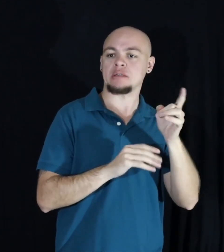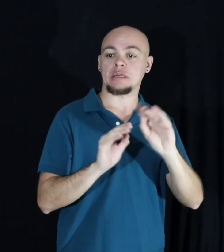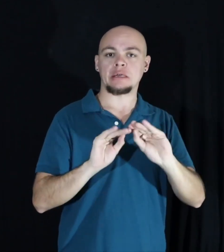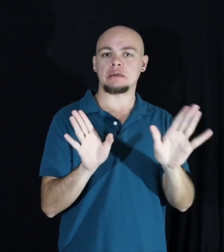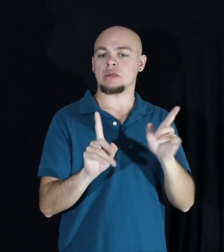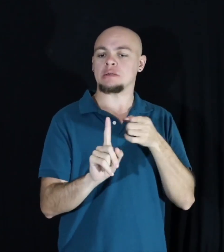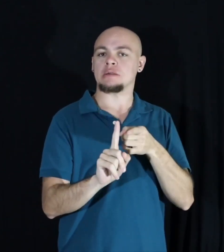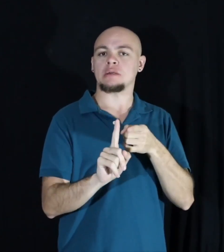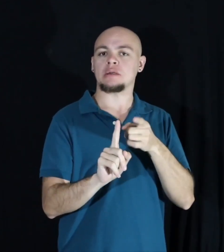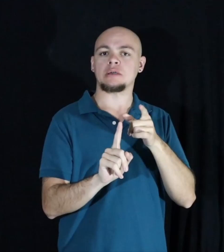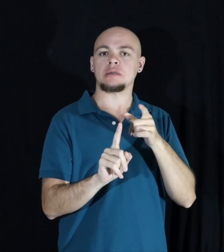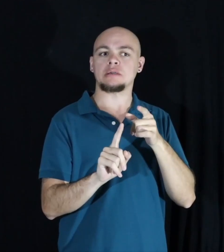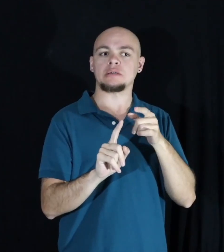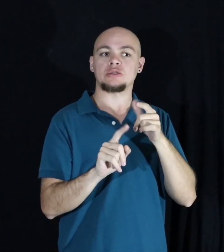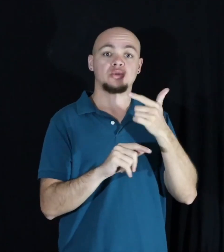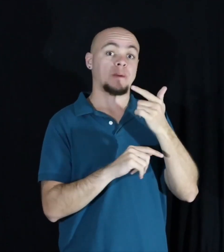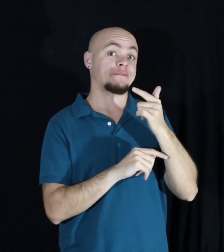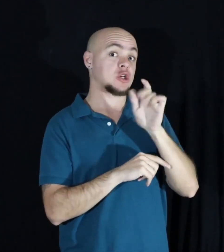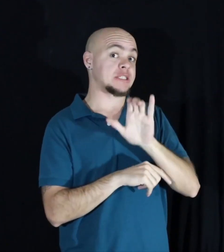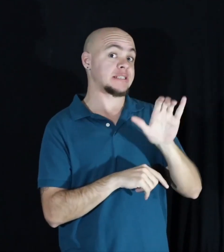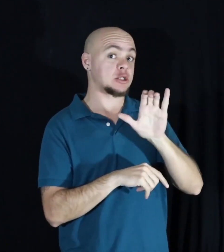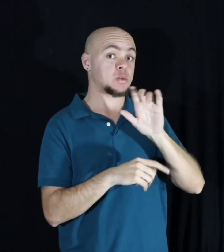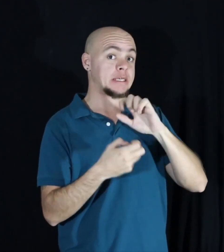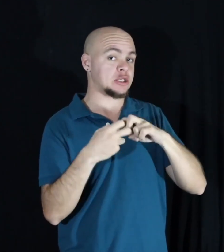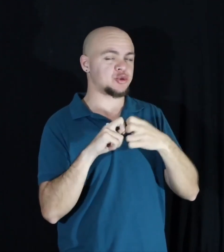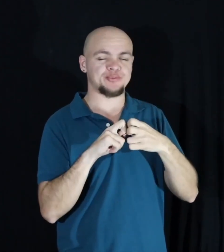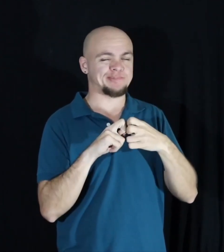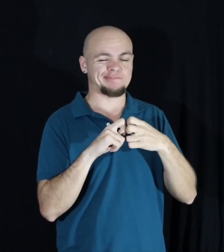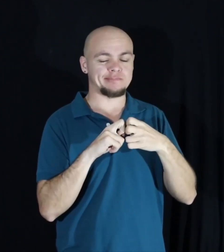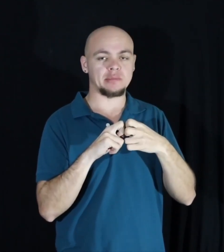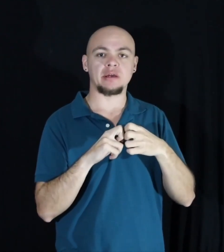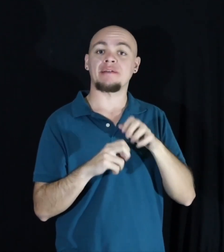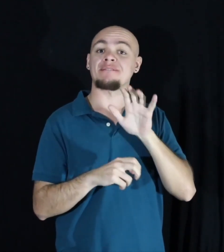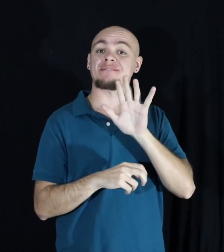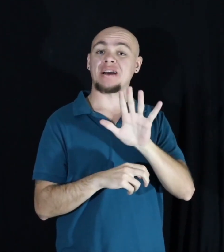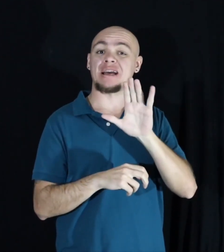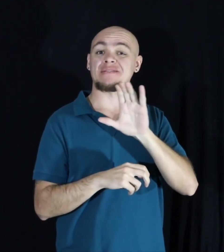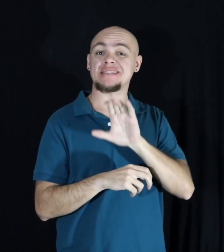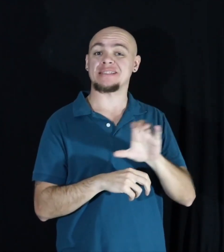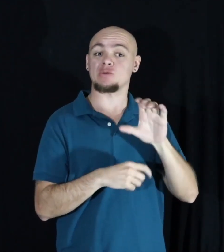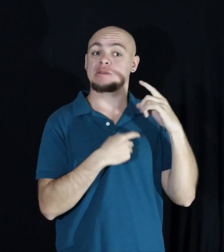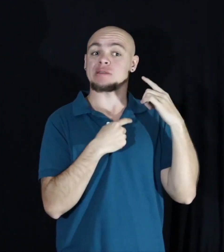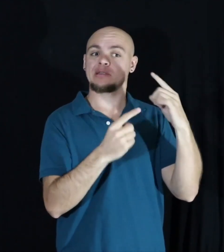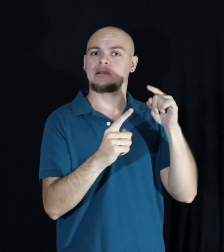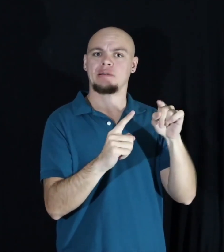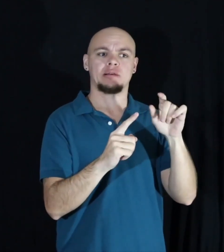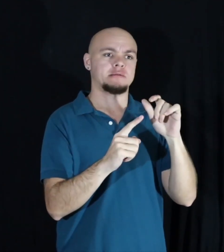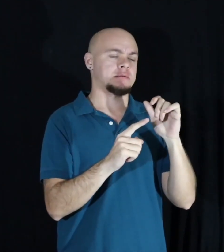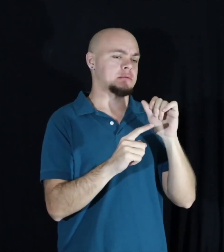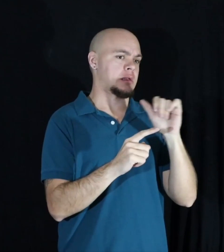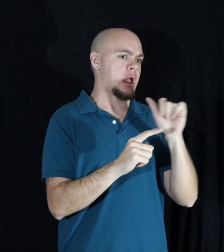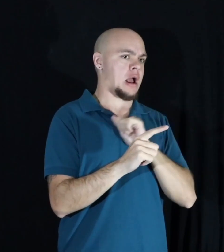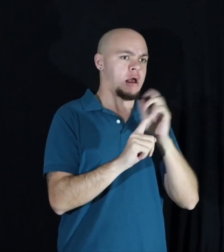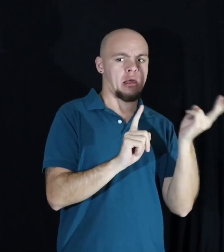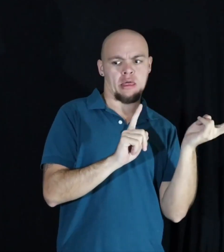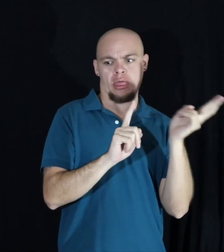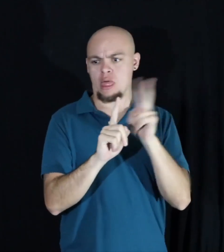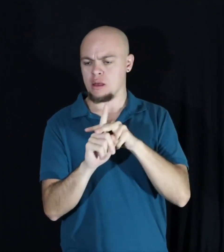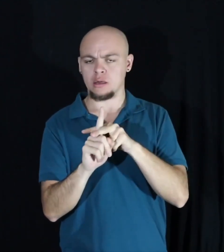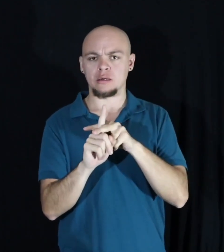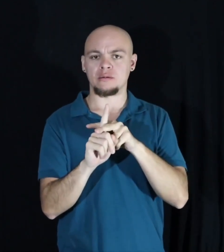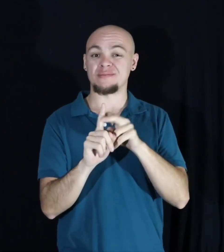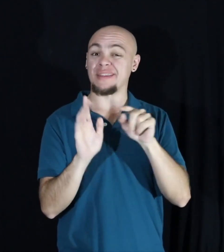just a 21st century issue. Although it's been almost 5 centuries since we first saw these attitudes towards Afro hair, the stigma still